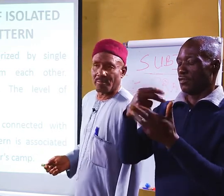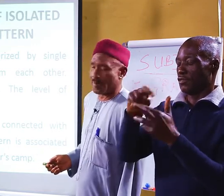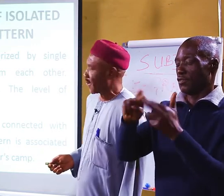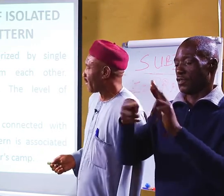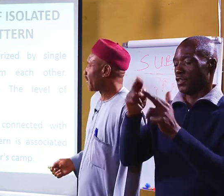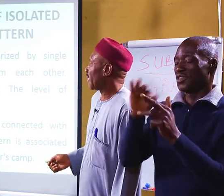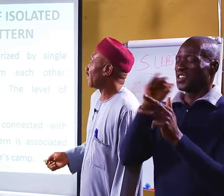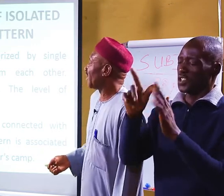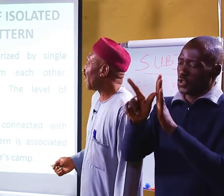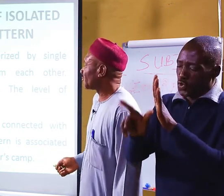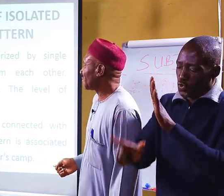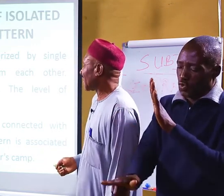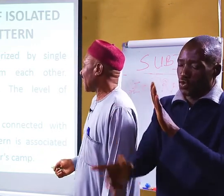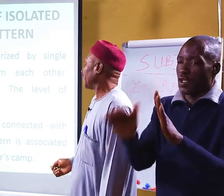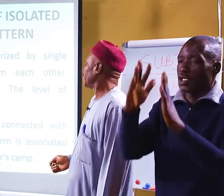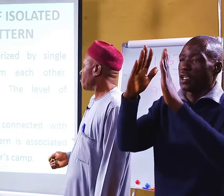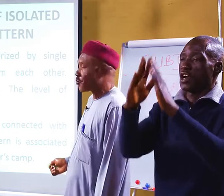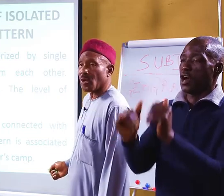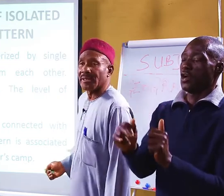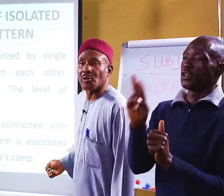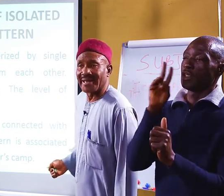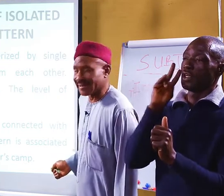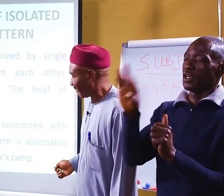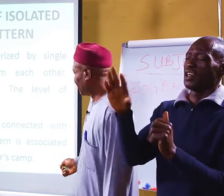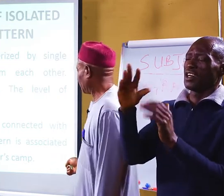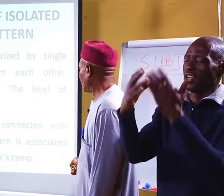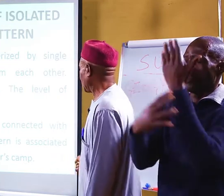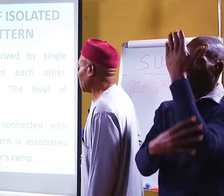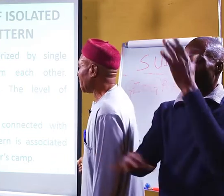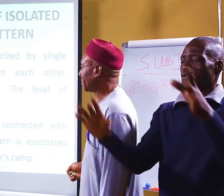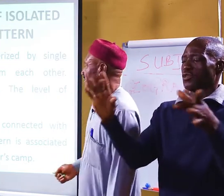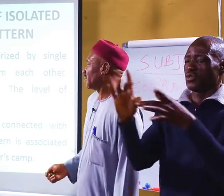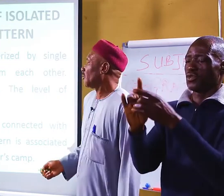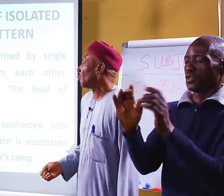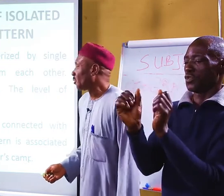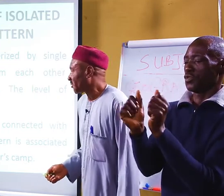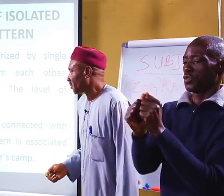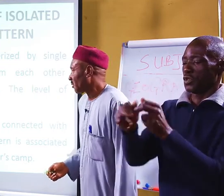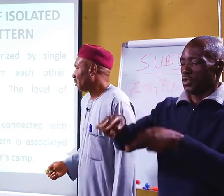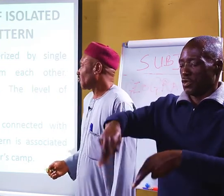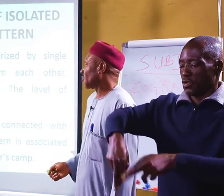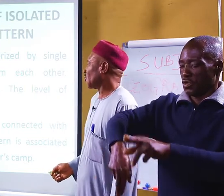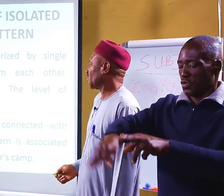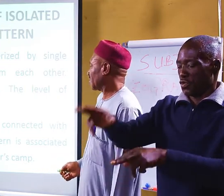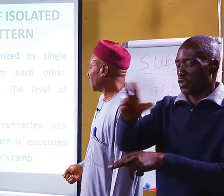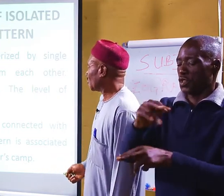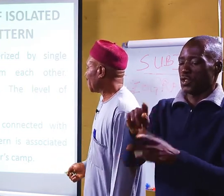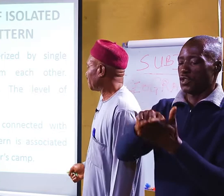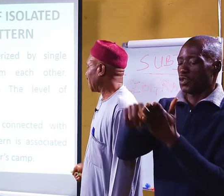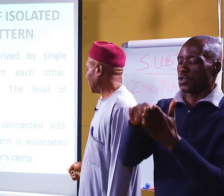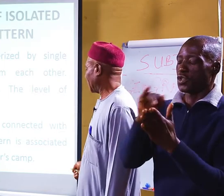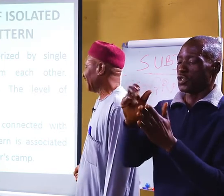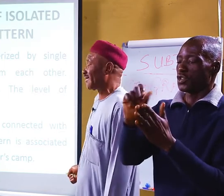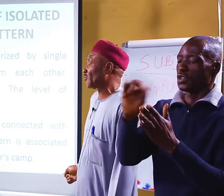low. The houses are poorly connected with roads. Such